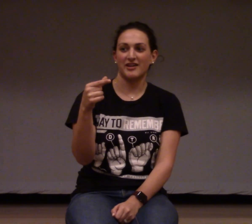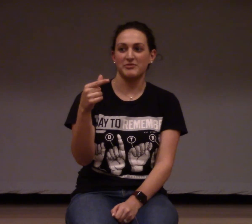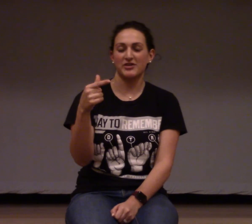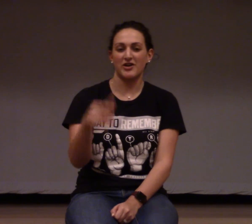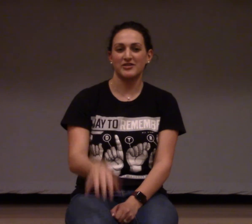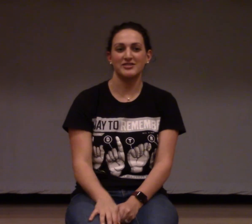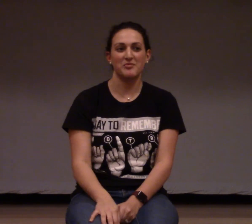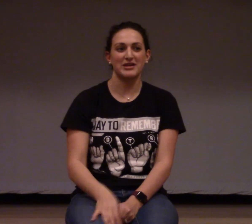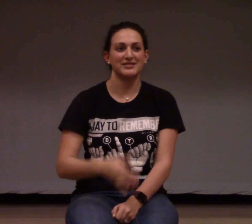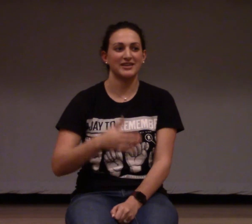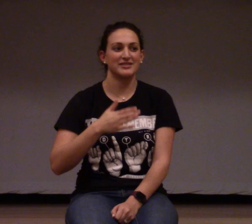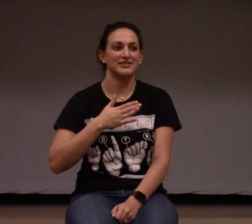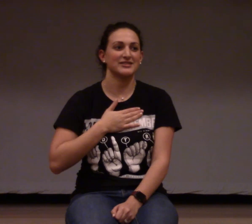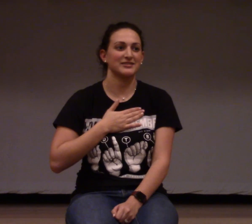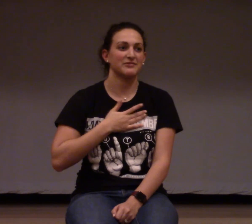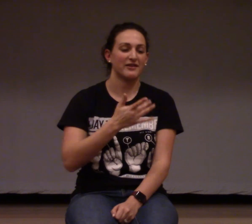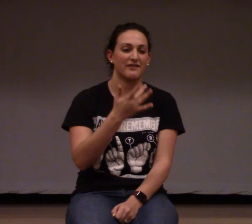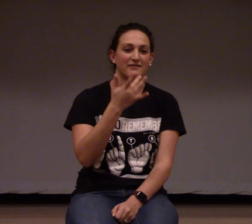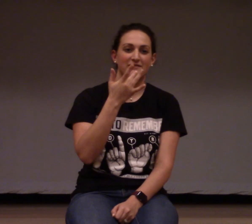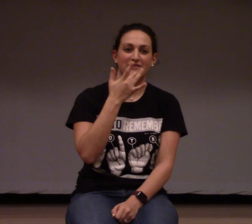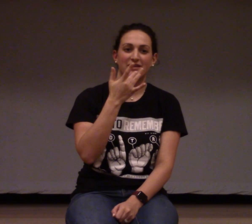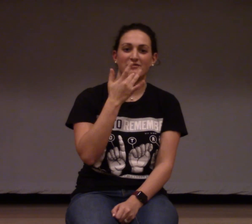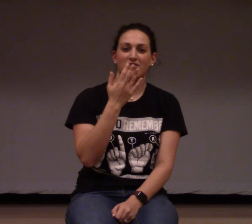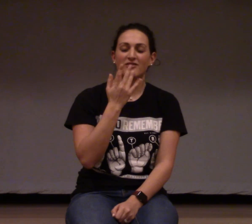Yep, so now you can start making sentences.